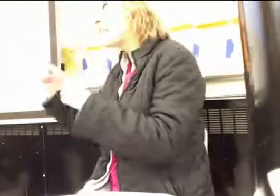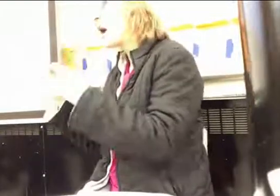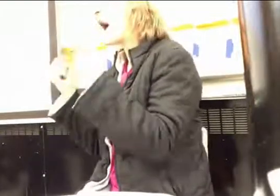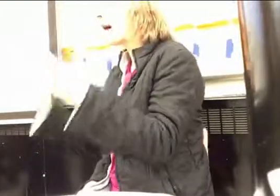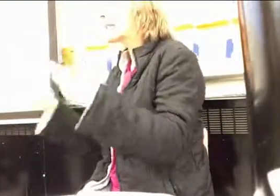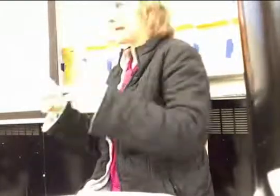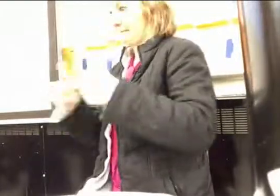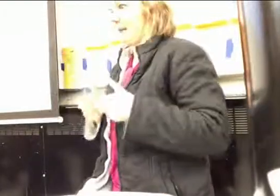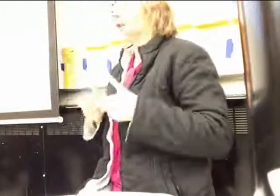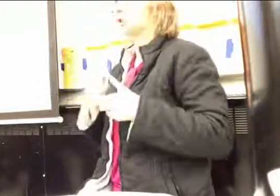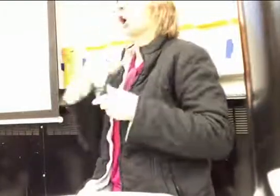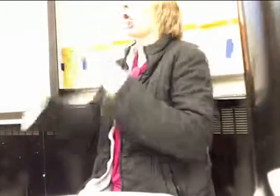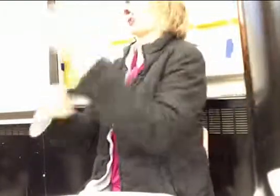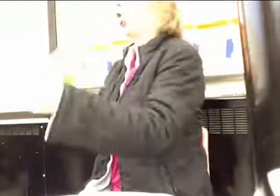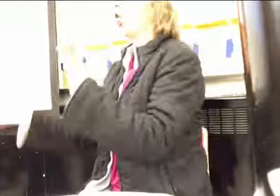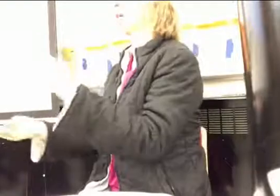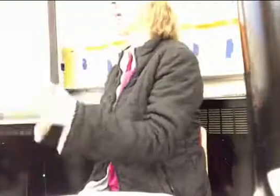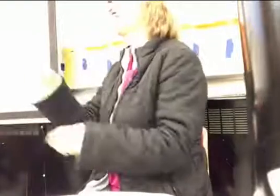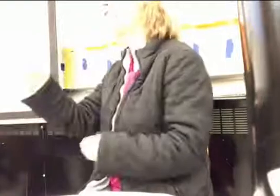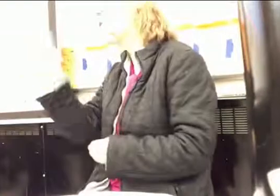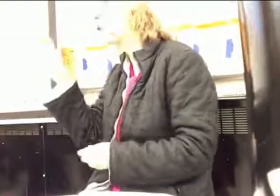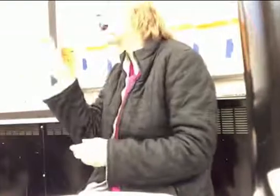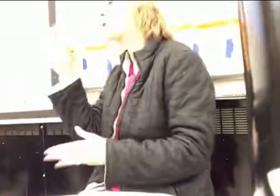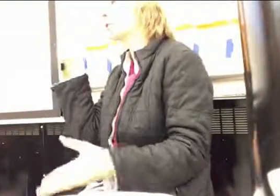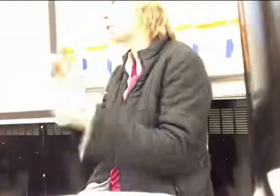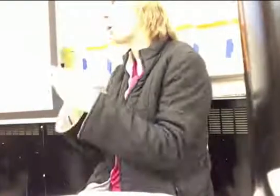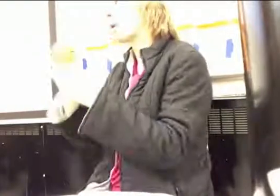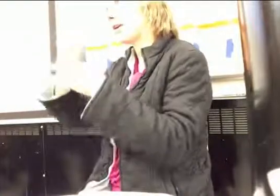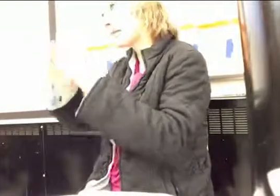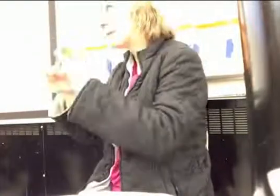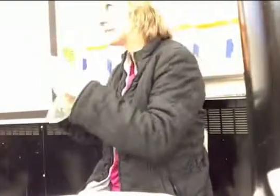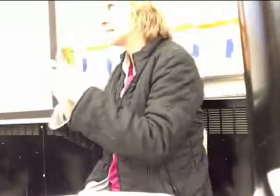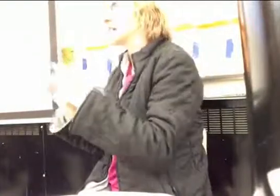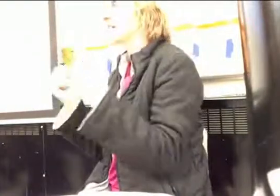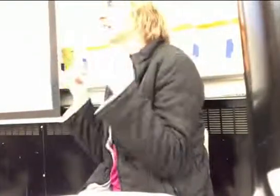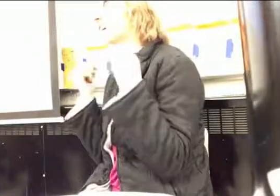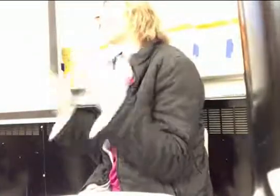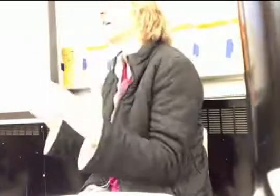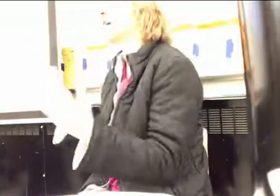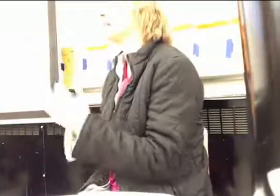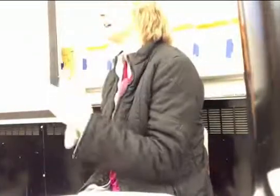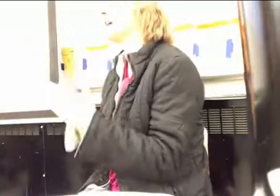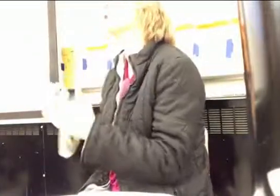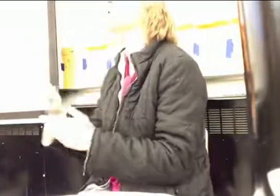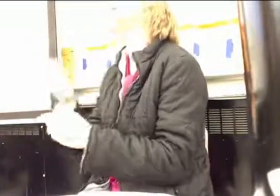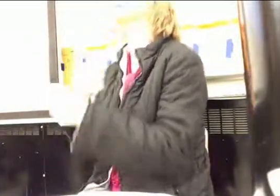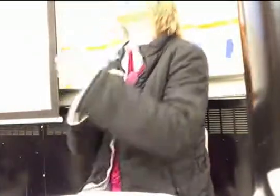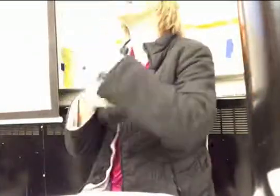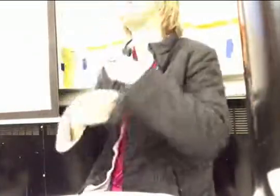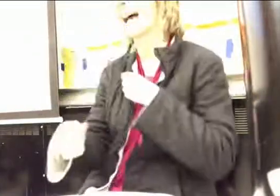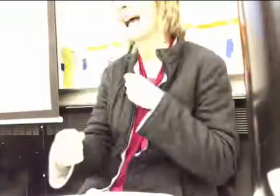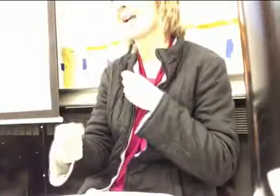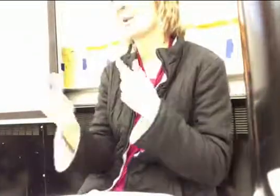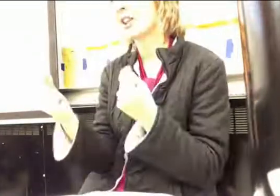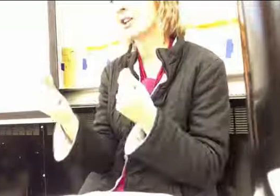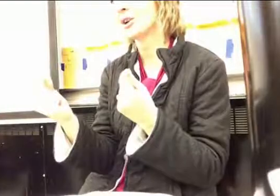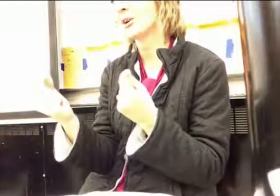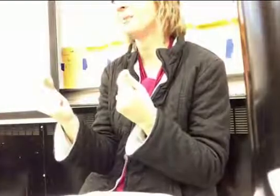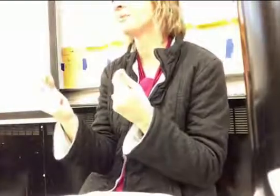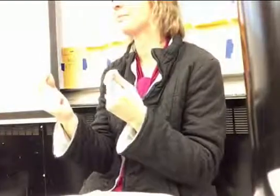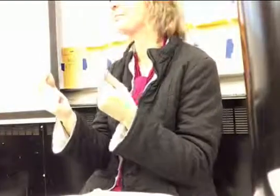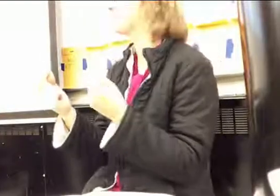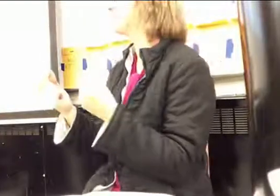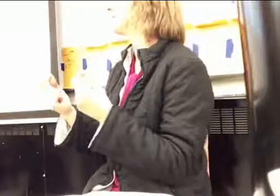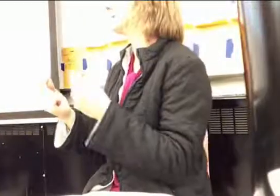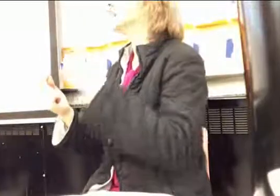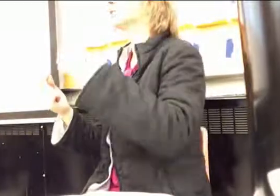that is handed out is almost 400 gold medals. That's a lot of money. So instead, what they do is they are going to plate it